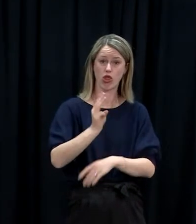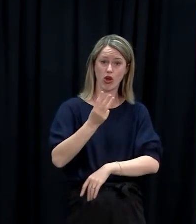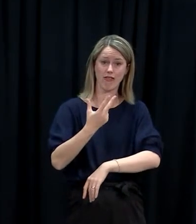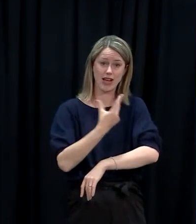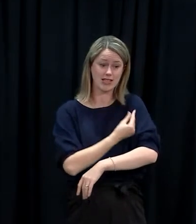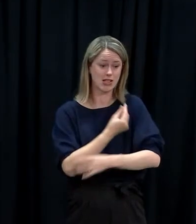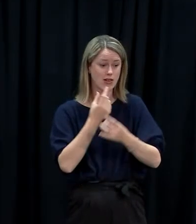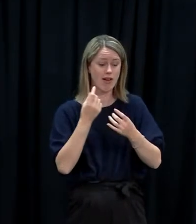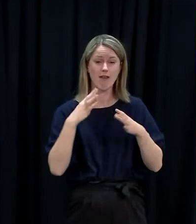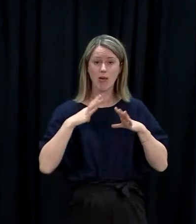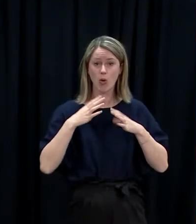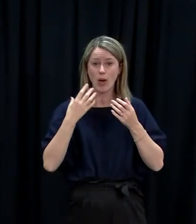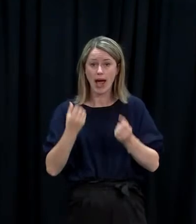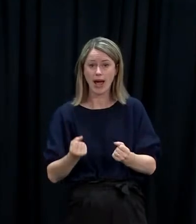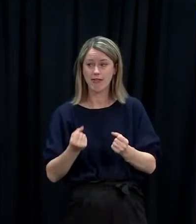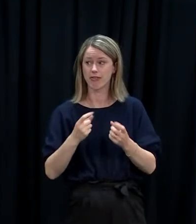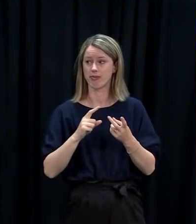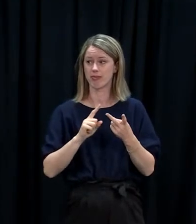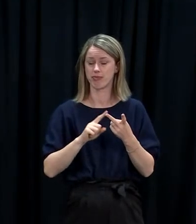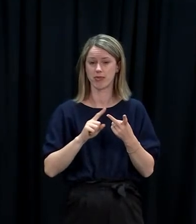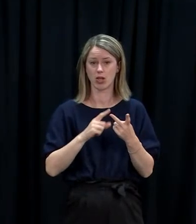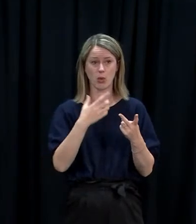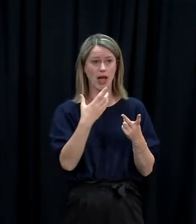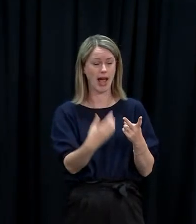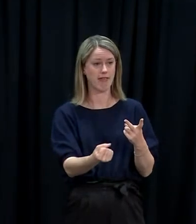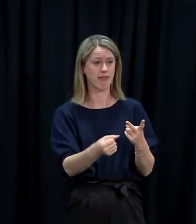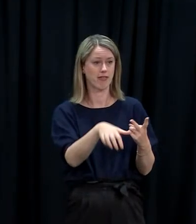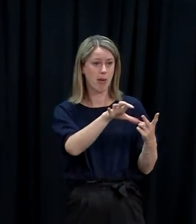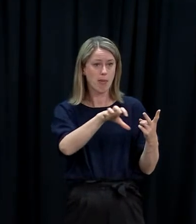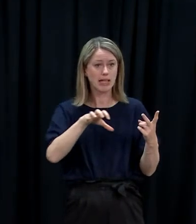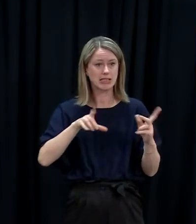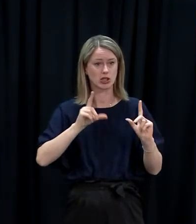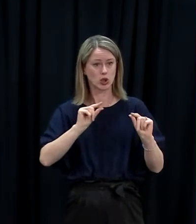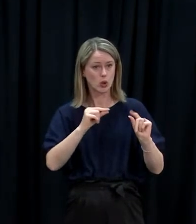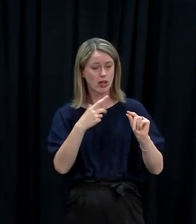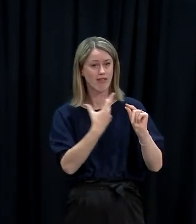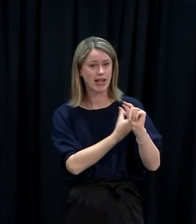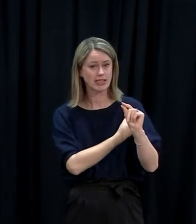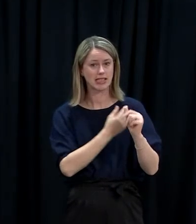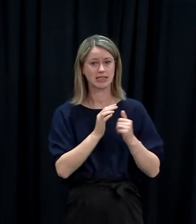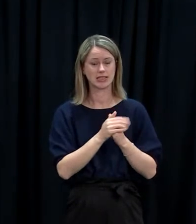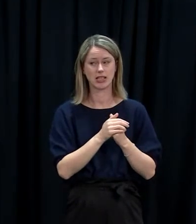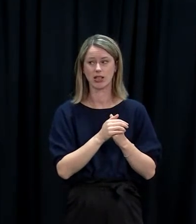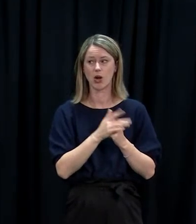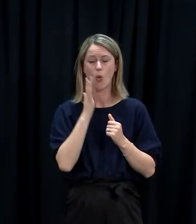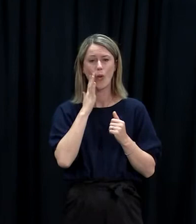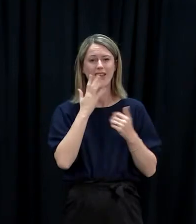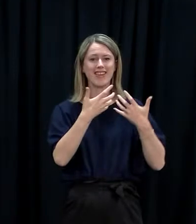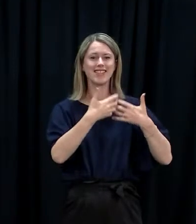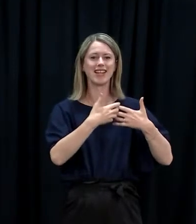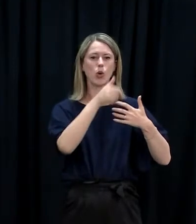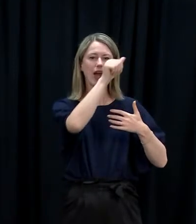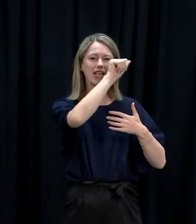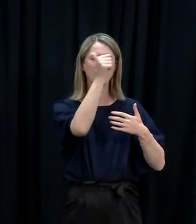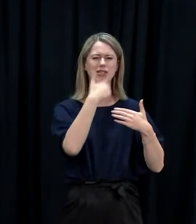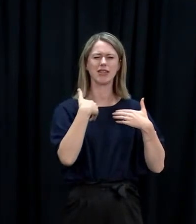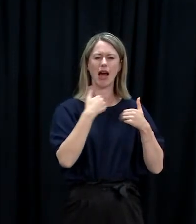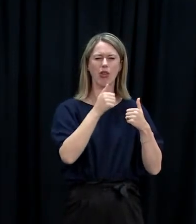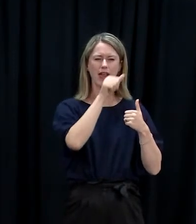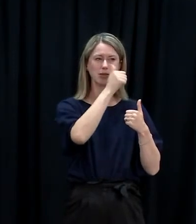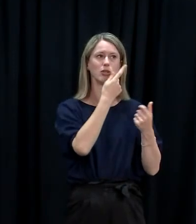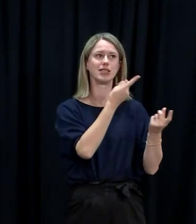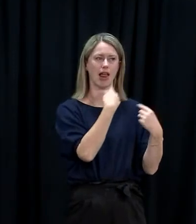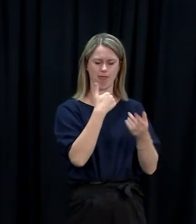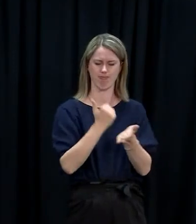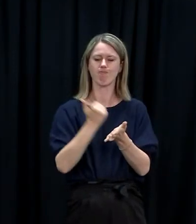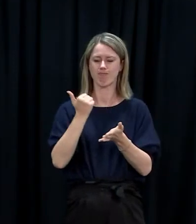shots available. We've got we've got the network available to deliver them. Just as soon as our technical experts, our health experts say,